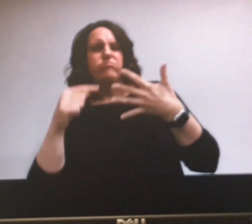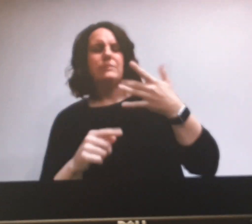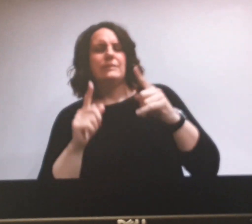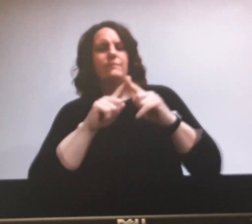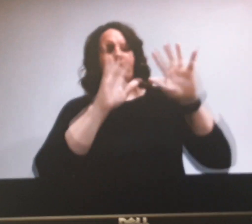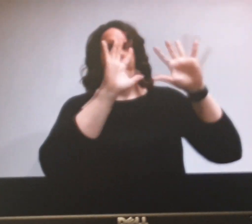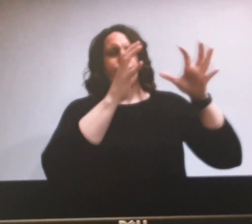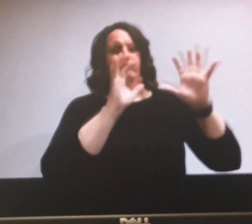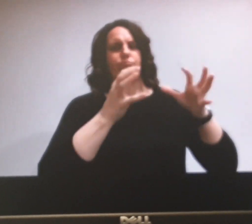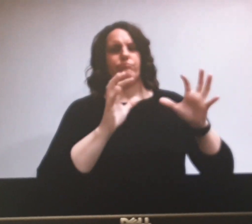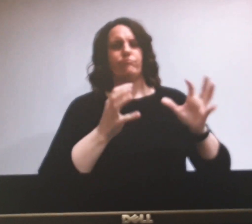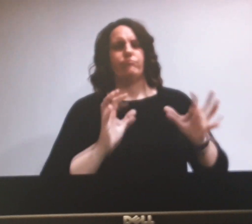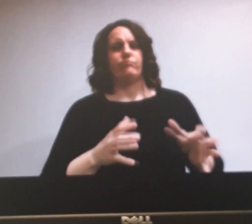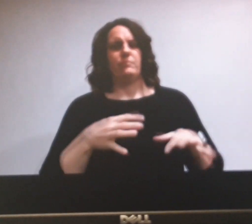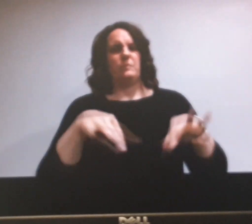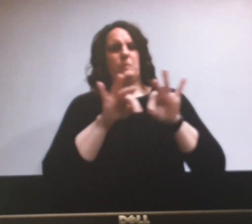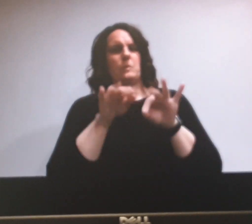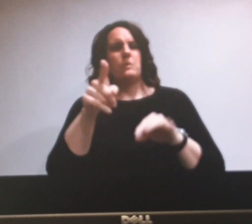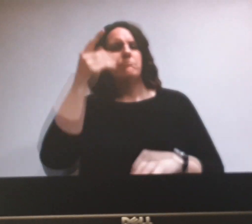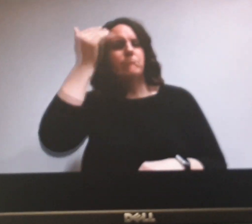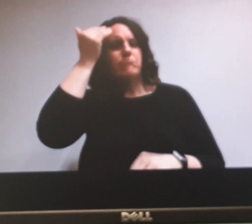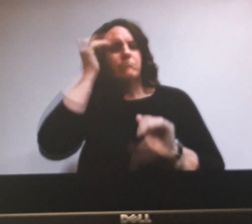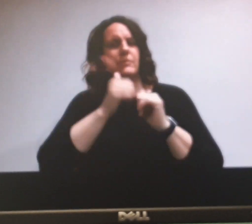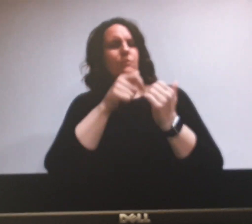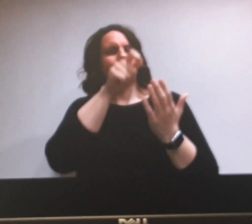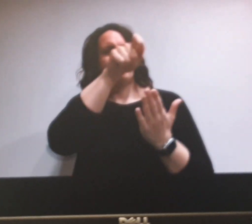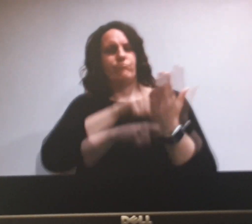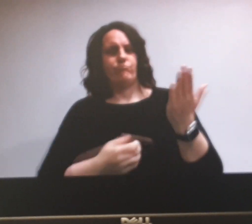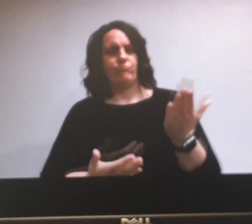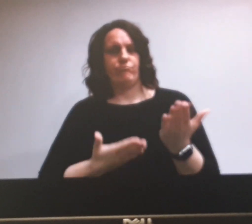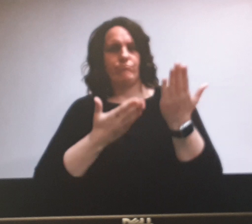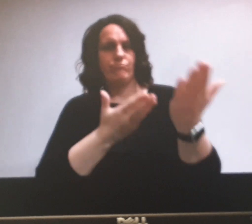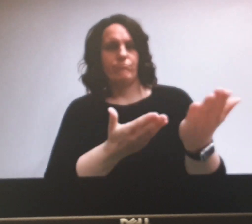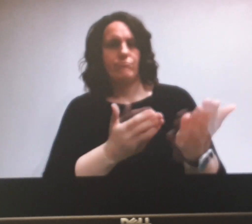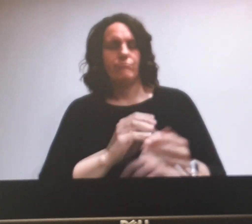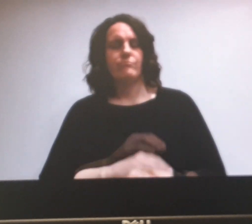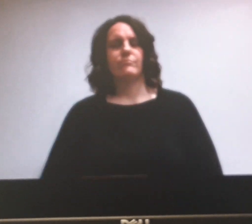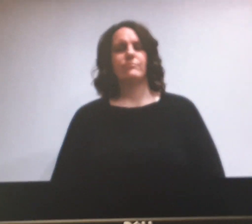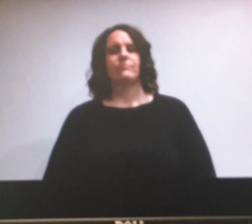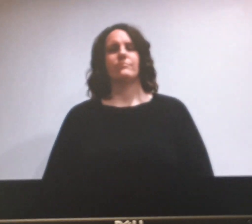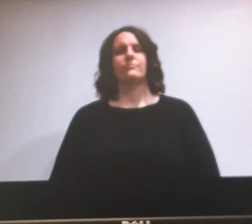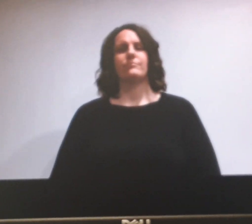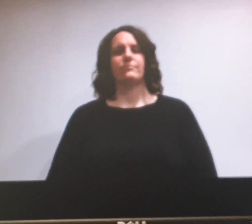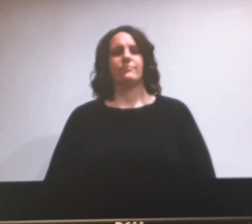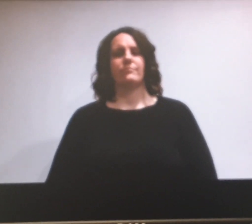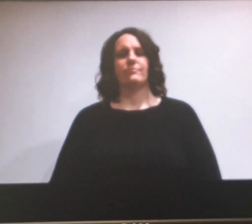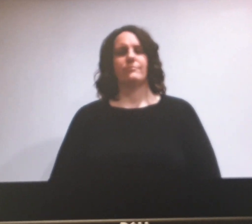those kind of things. Those 5 categories are very important that needs to be answered.